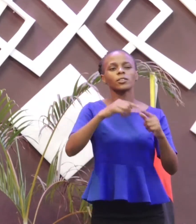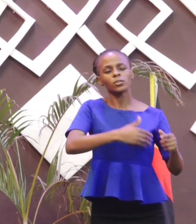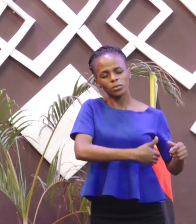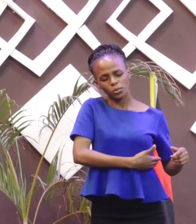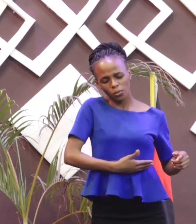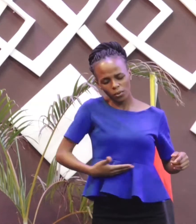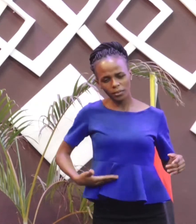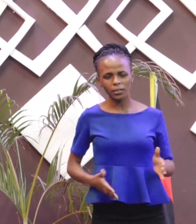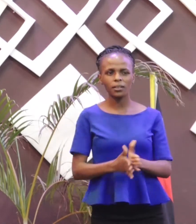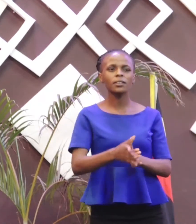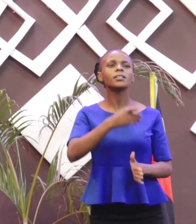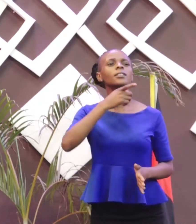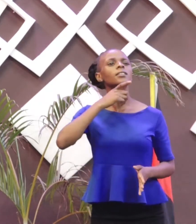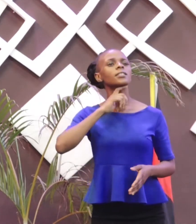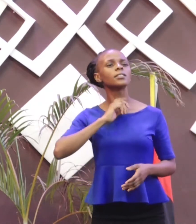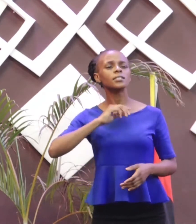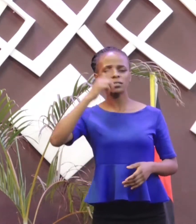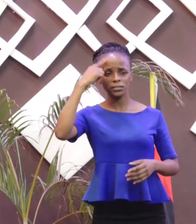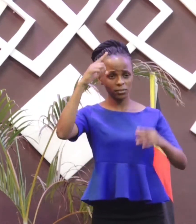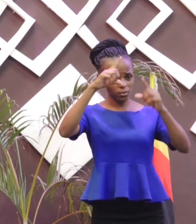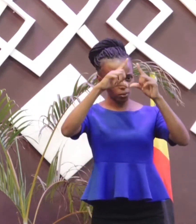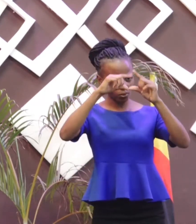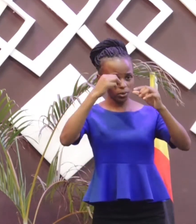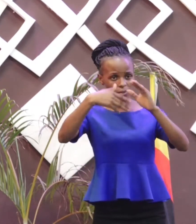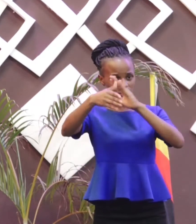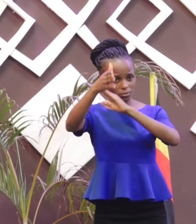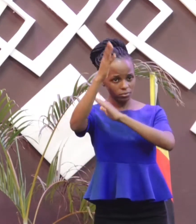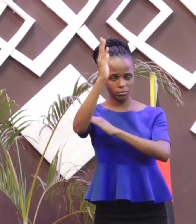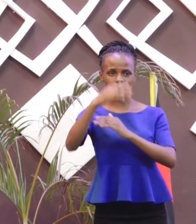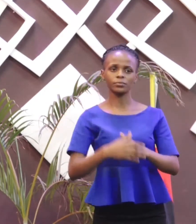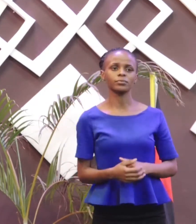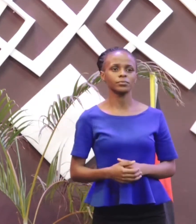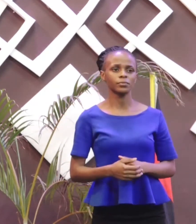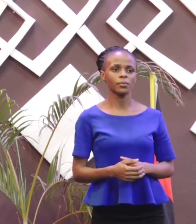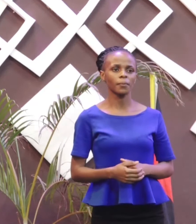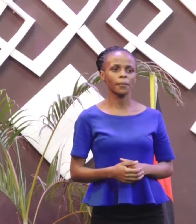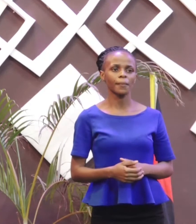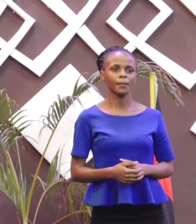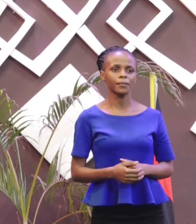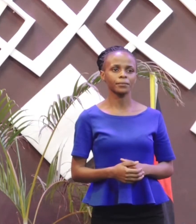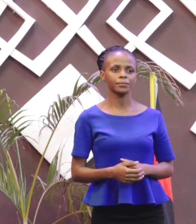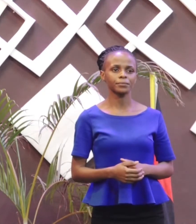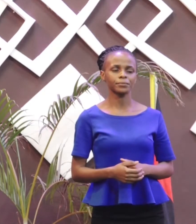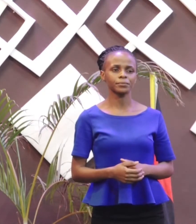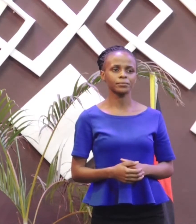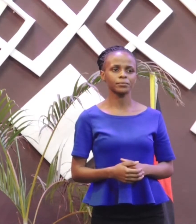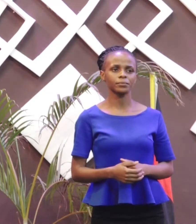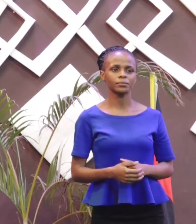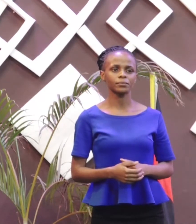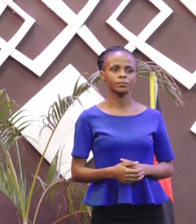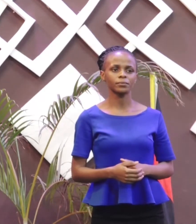the word of God. Kati we tutuuse tulina okubanga tukaabirira era nga tusaba Katonda atuwe ennyonta